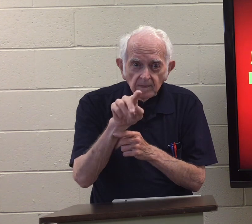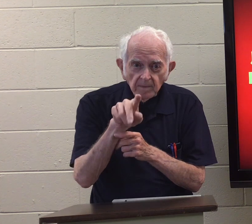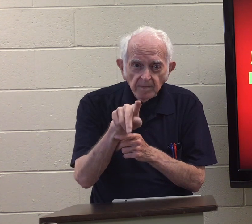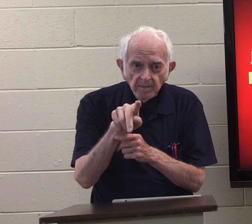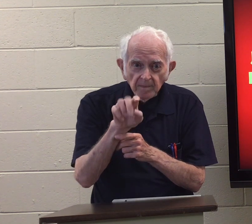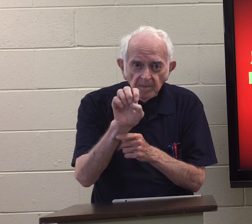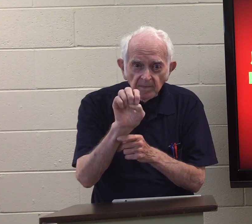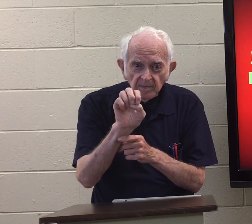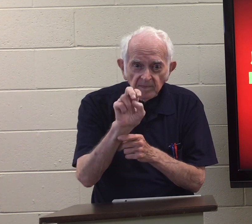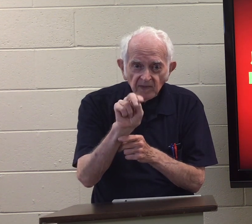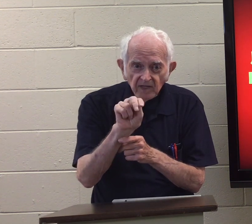to repent.